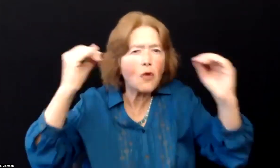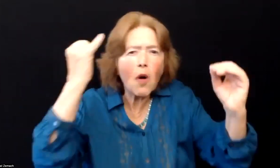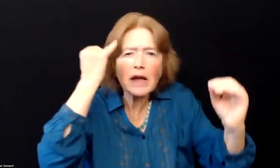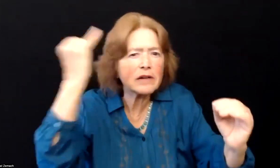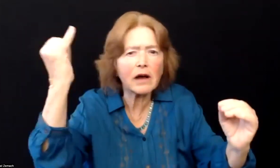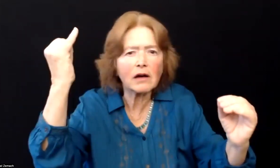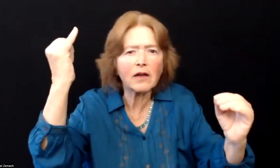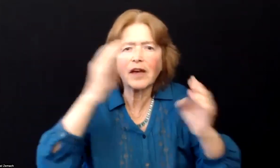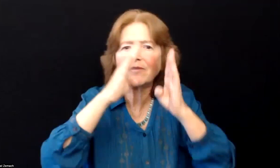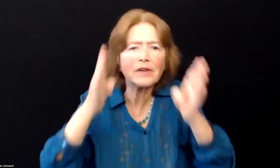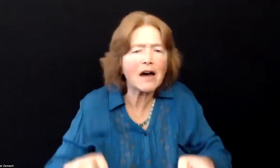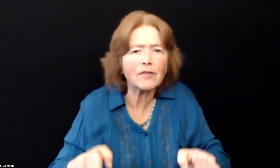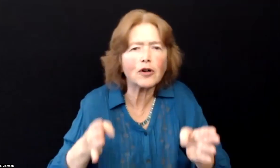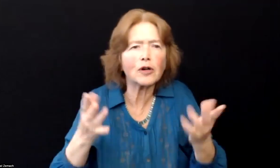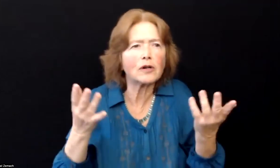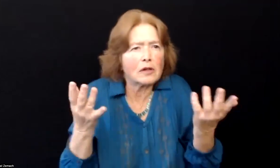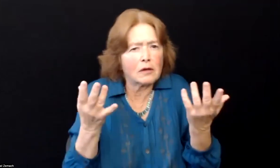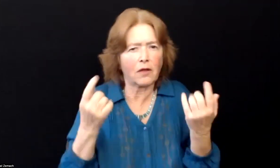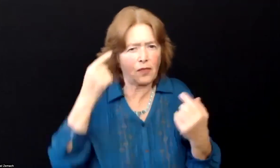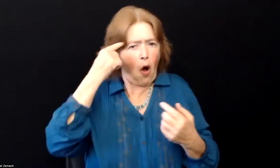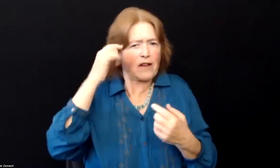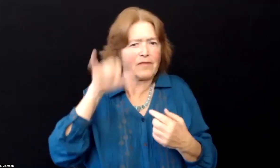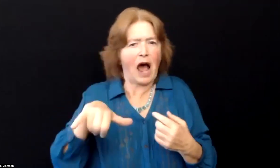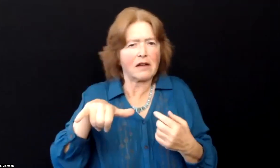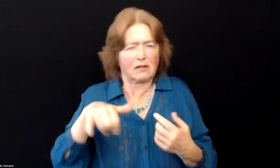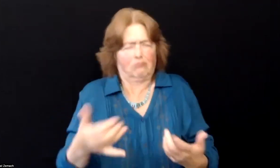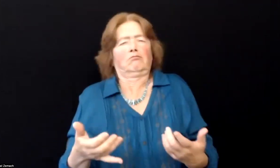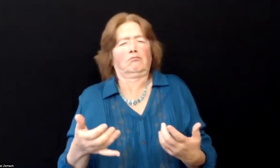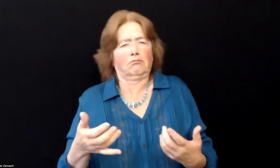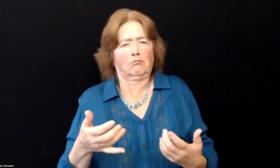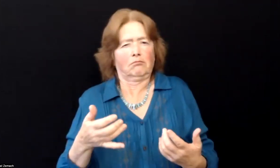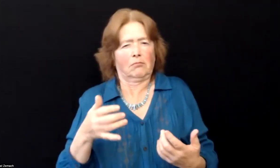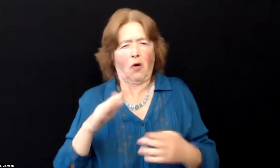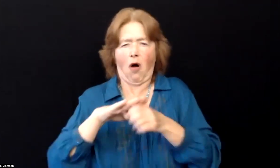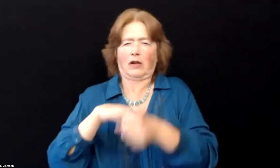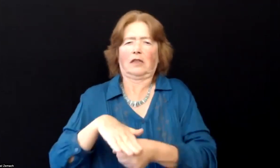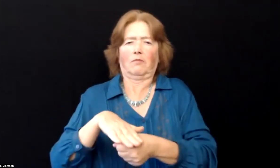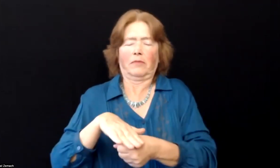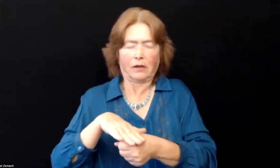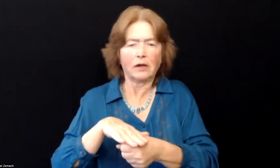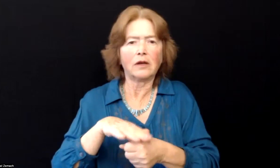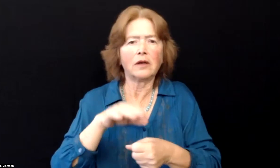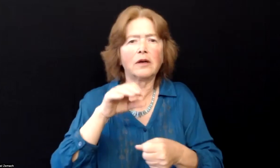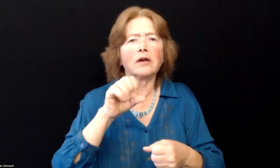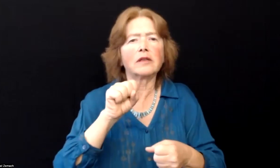society is completely unaware of the autism that occurs. They've never thought about that.